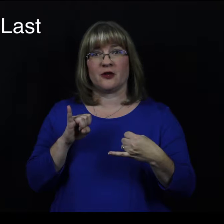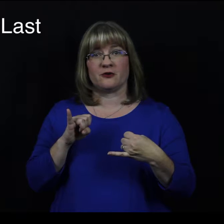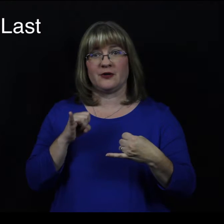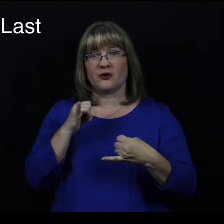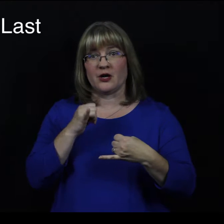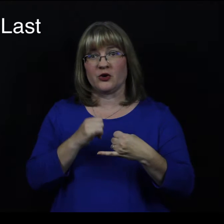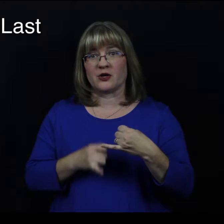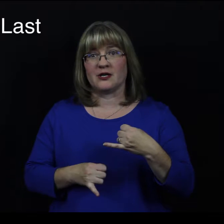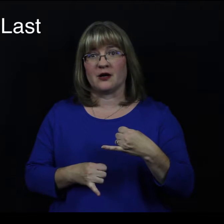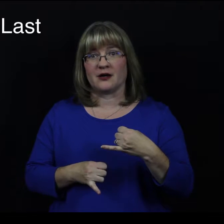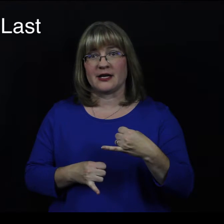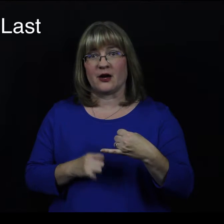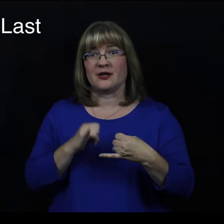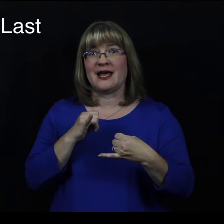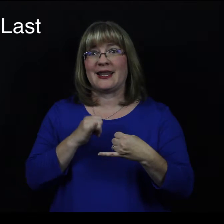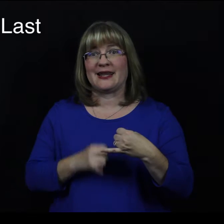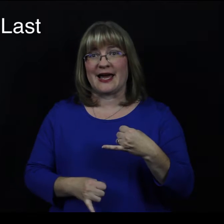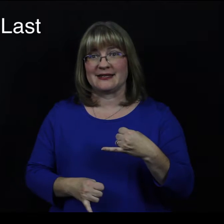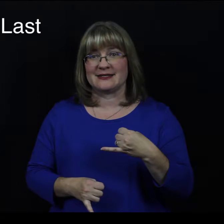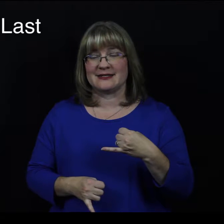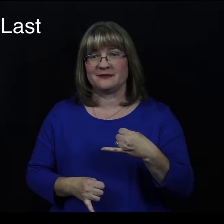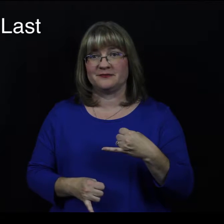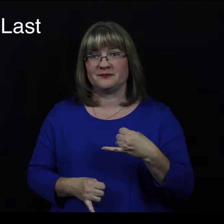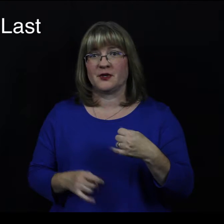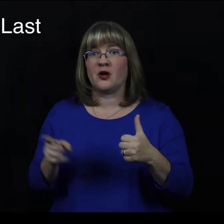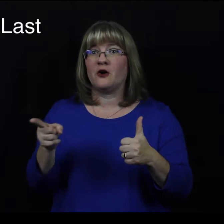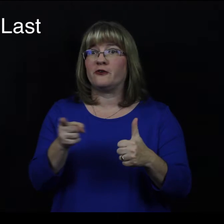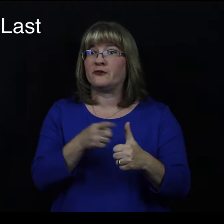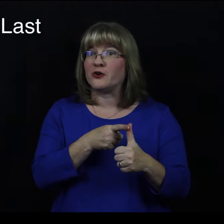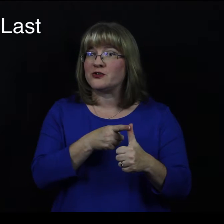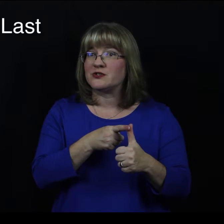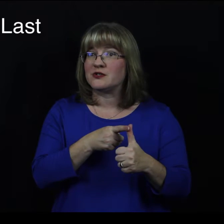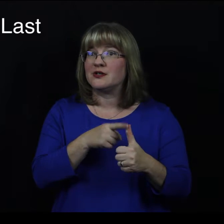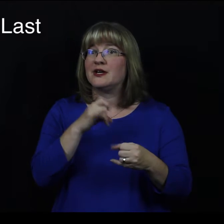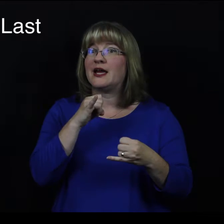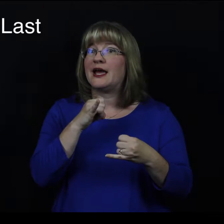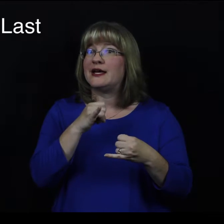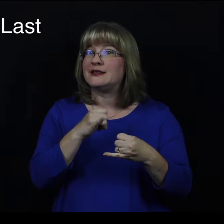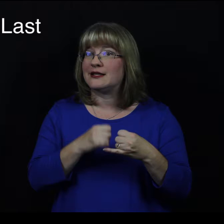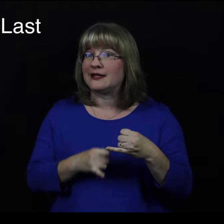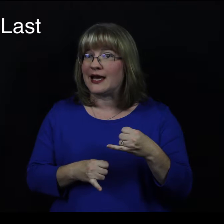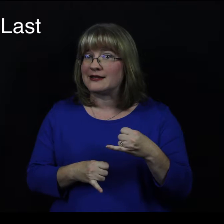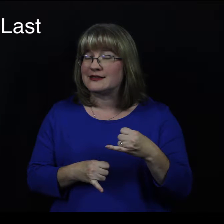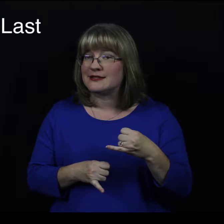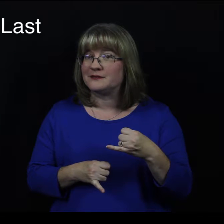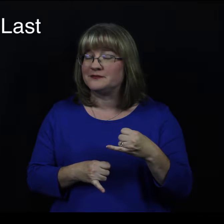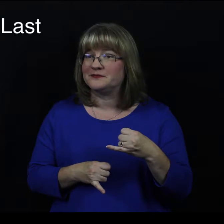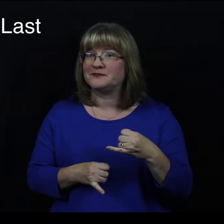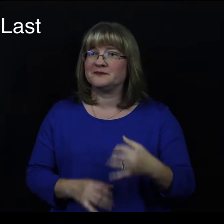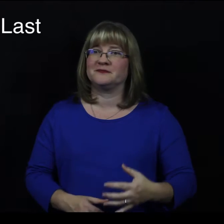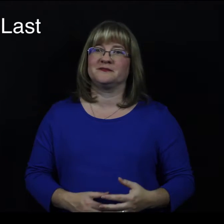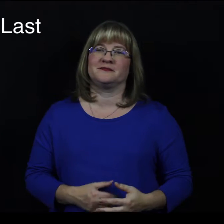other finger and you're going to knock down last. First and last.